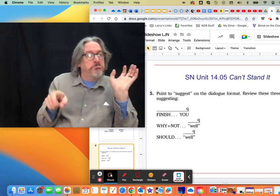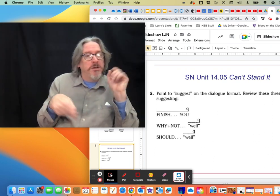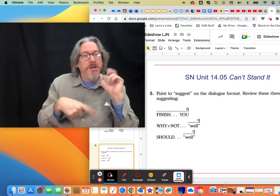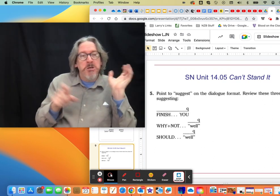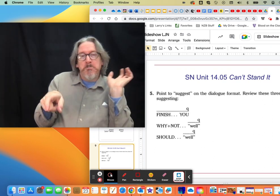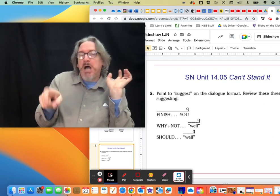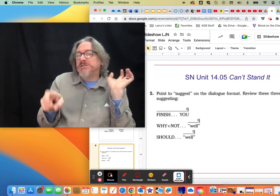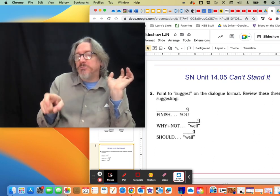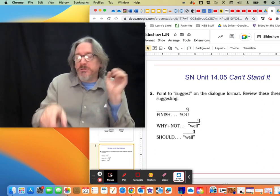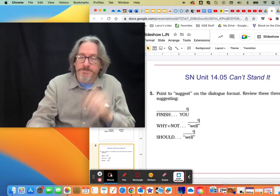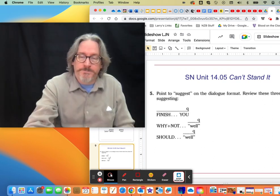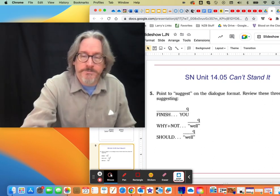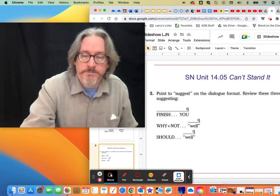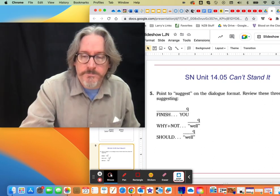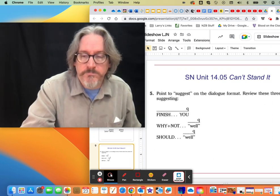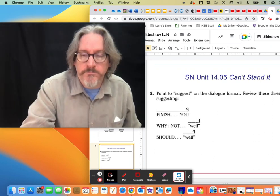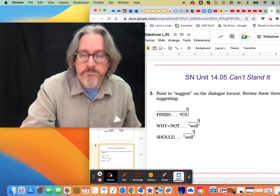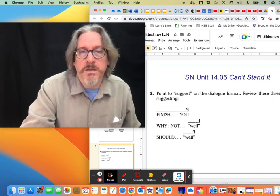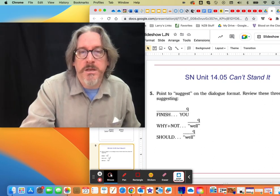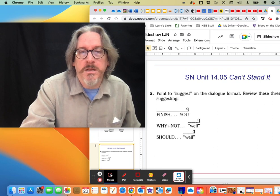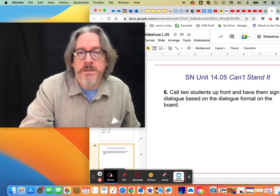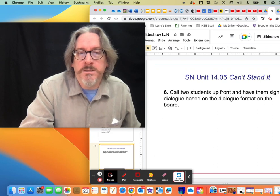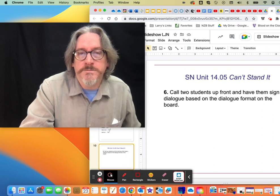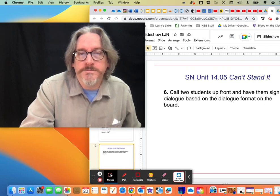hesitant, possible.